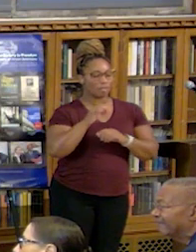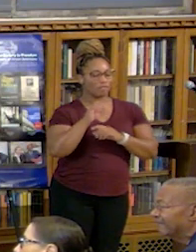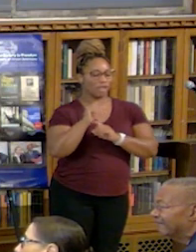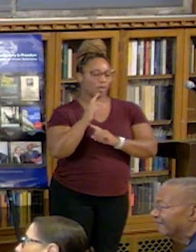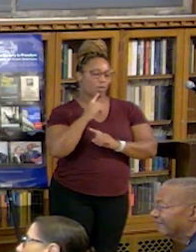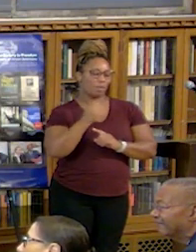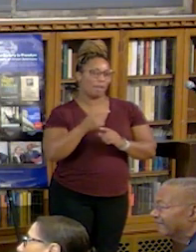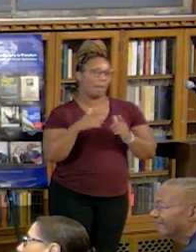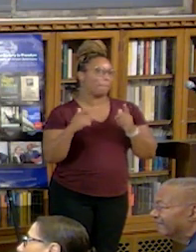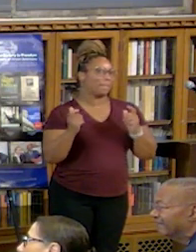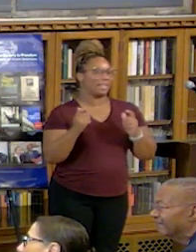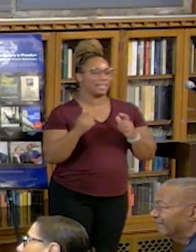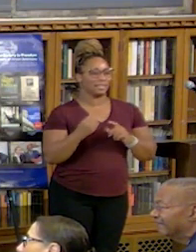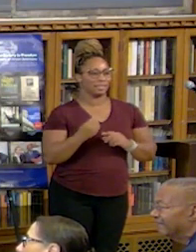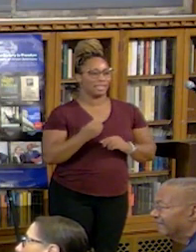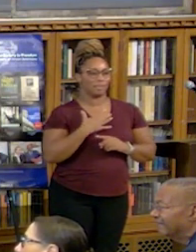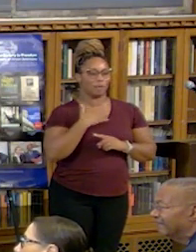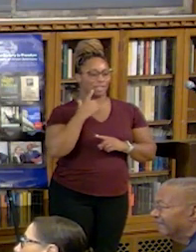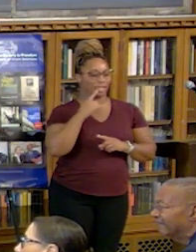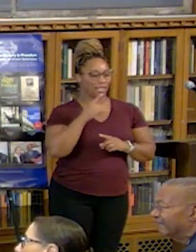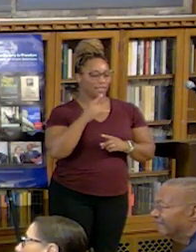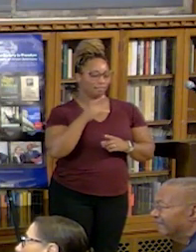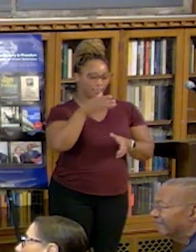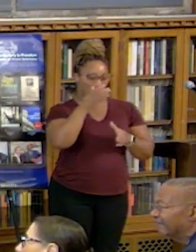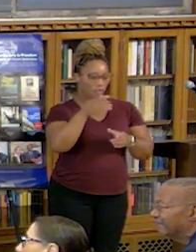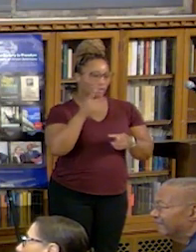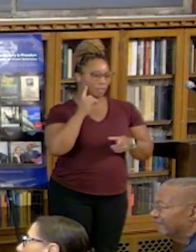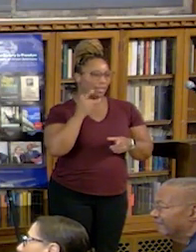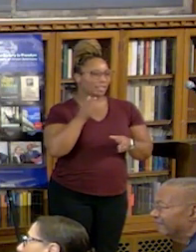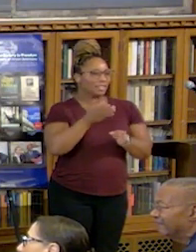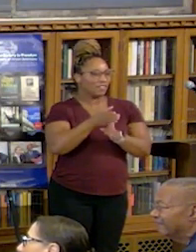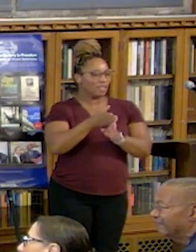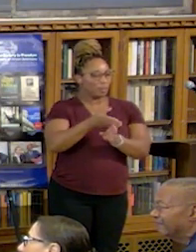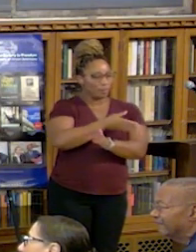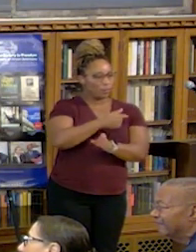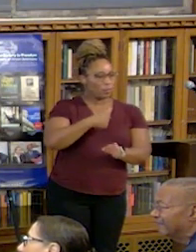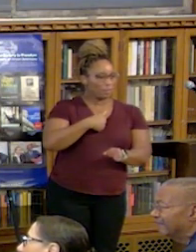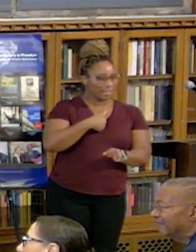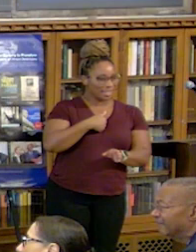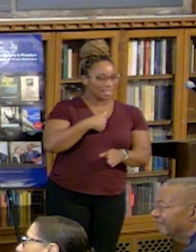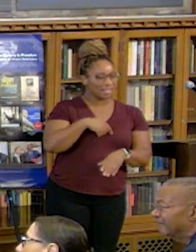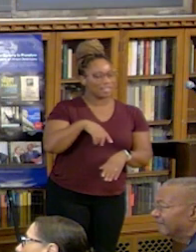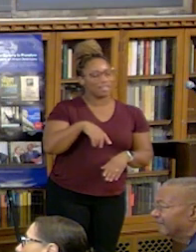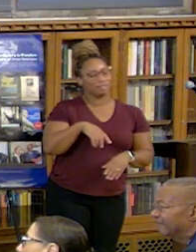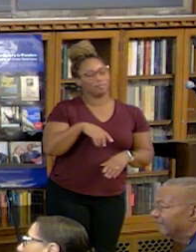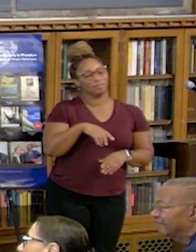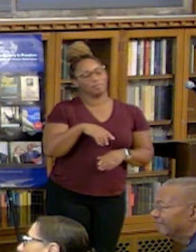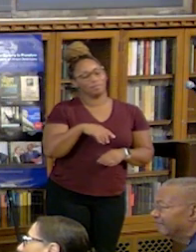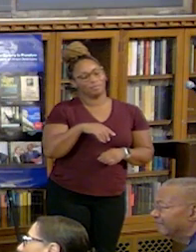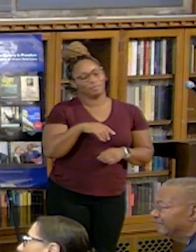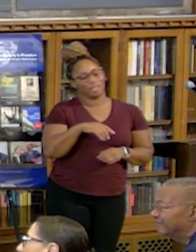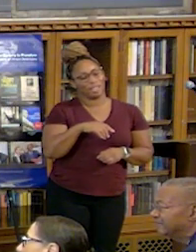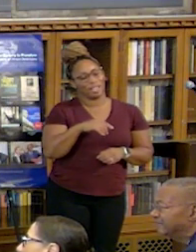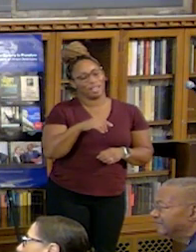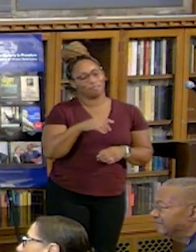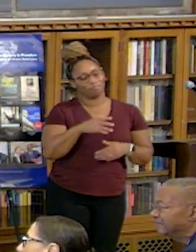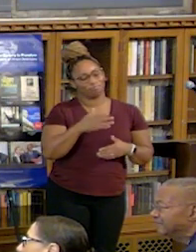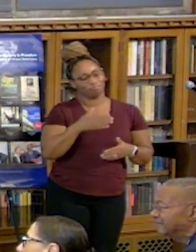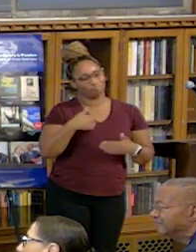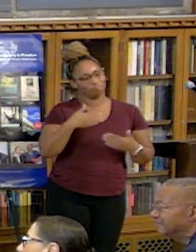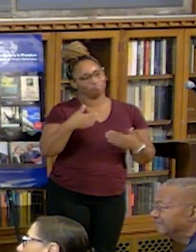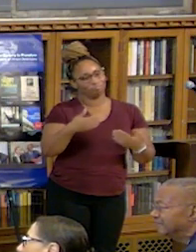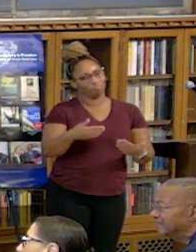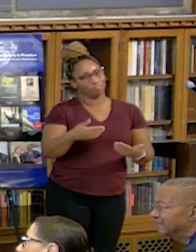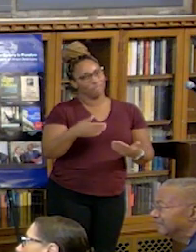Inspirations in scholarship and he was in the field before me um as I was coming up